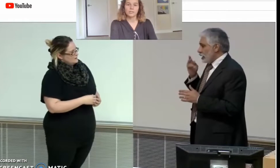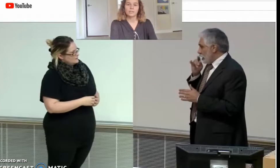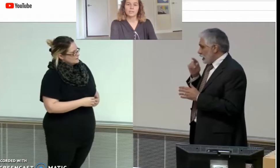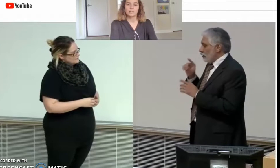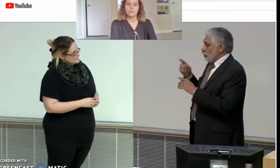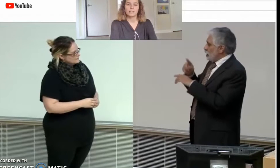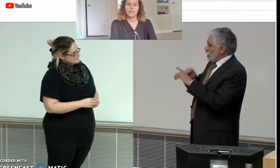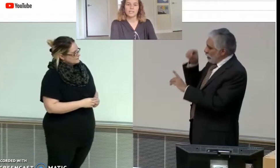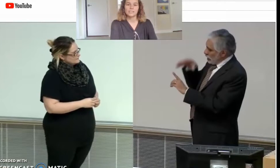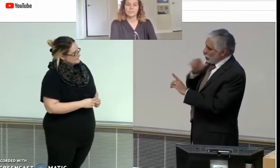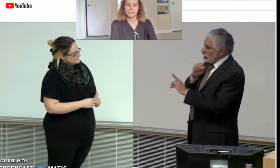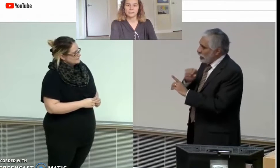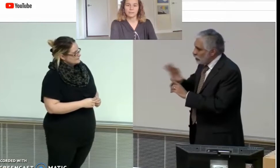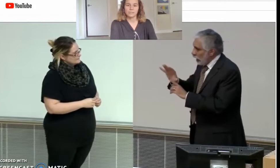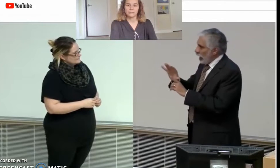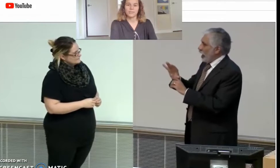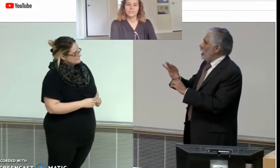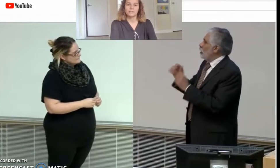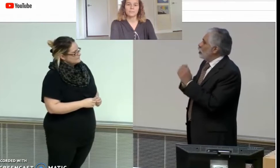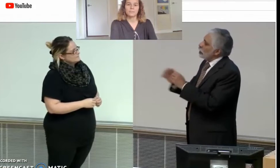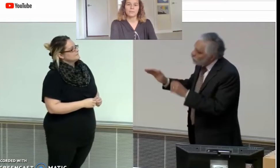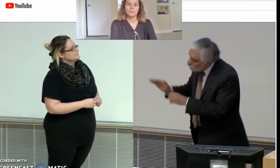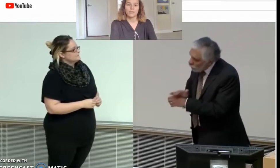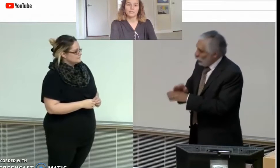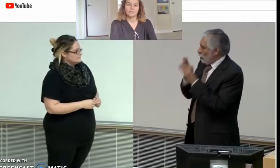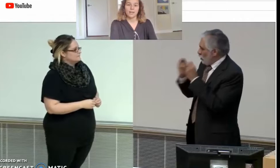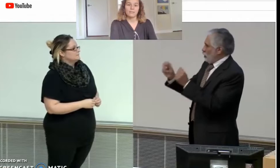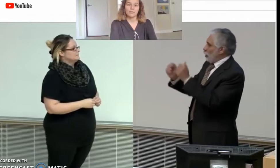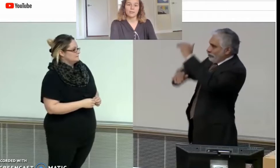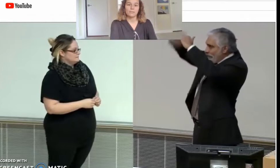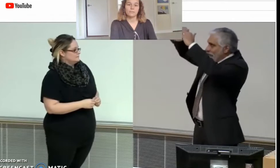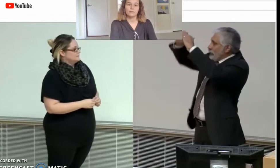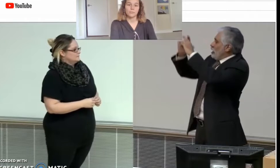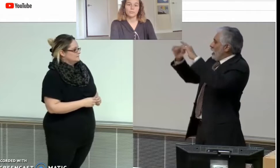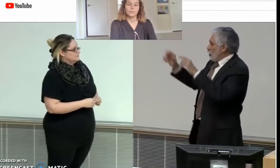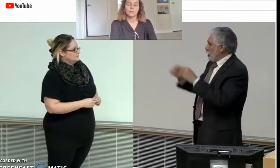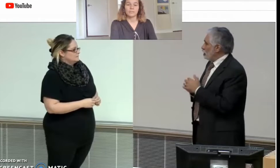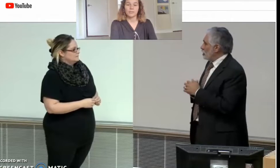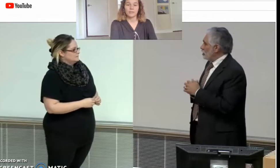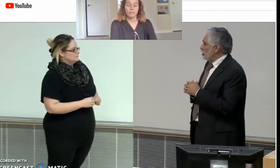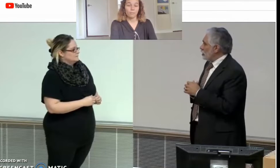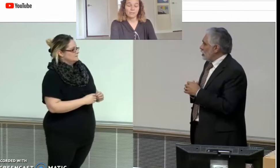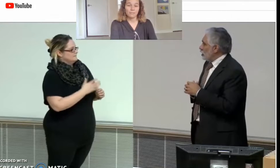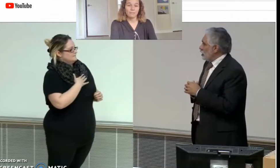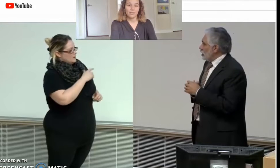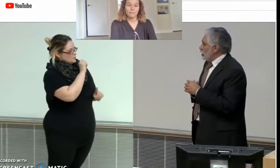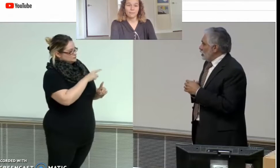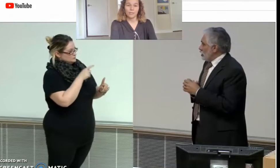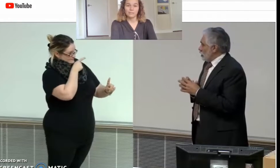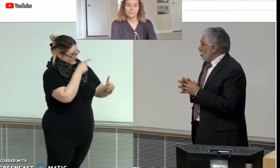that's the beginning of language deprivation. Age 5 without if they're already 5 without full access